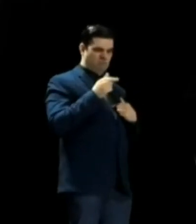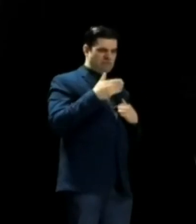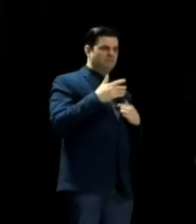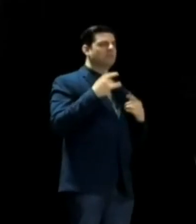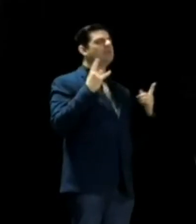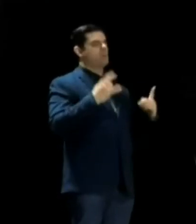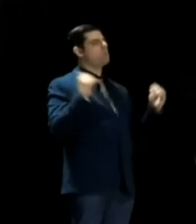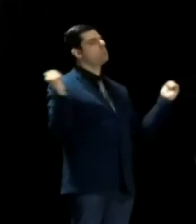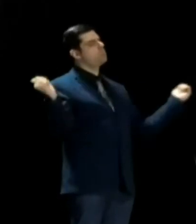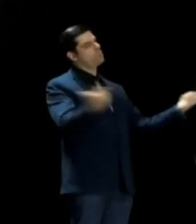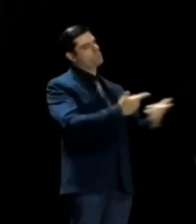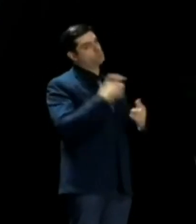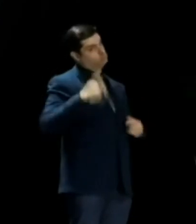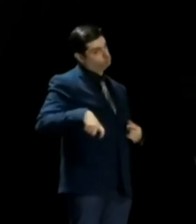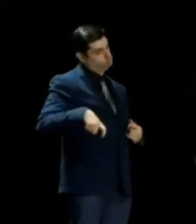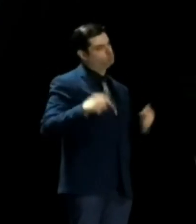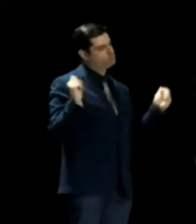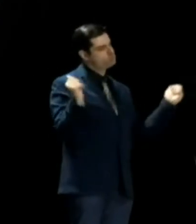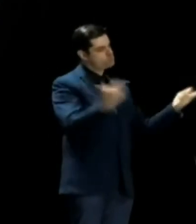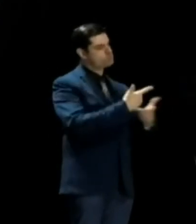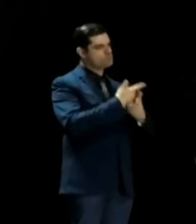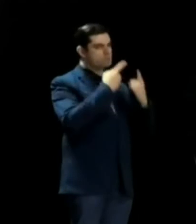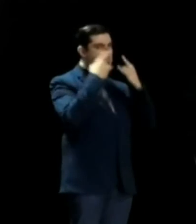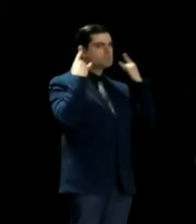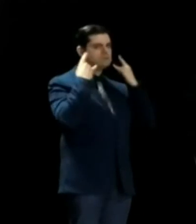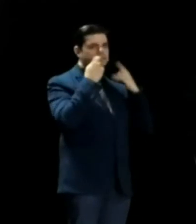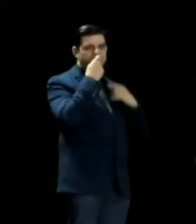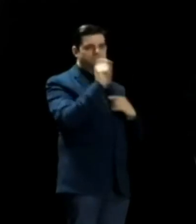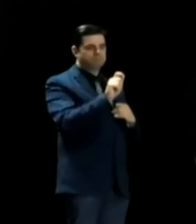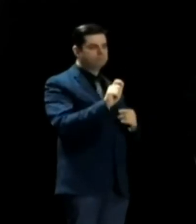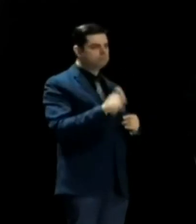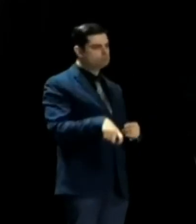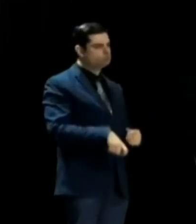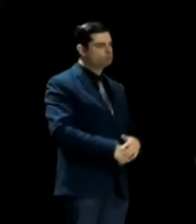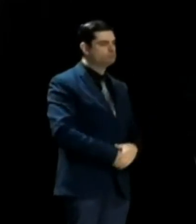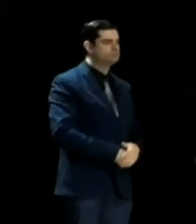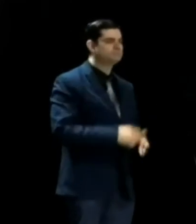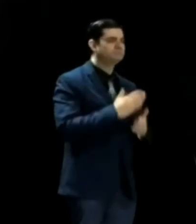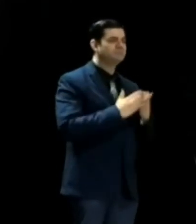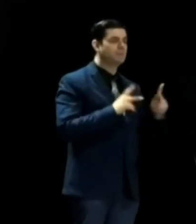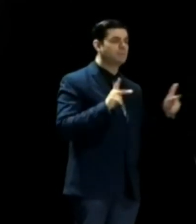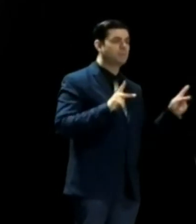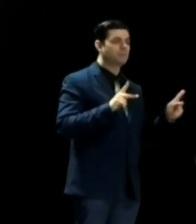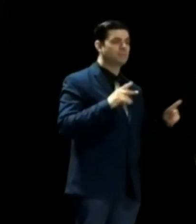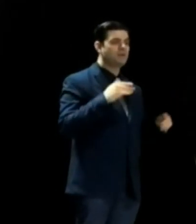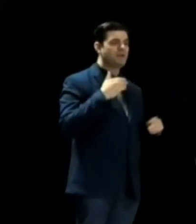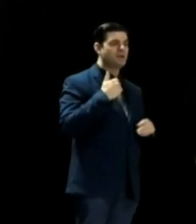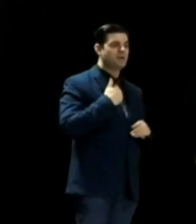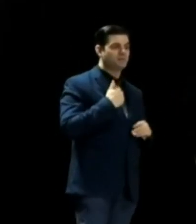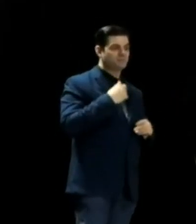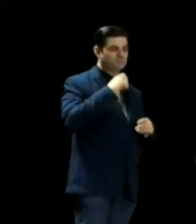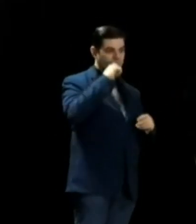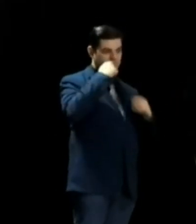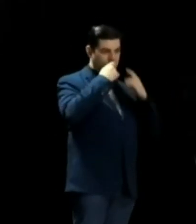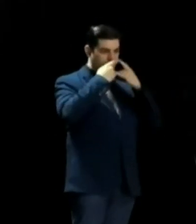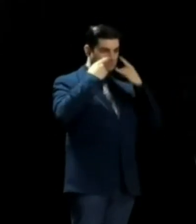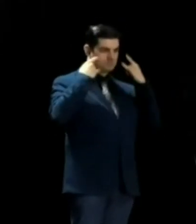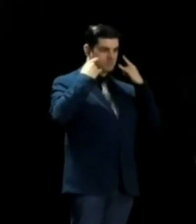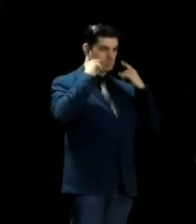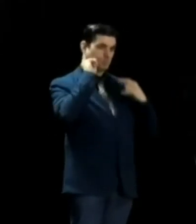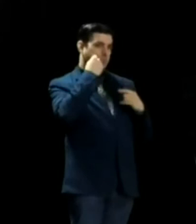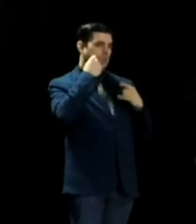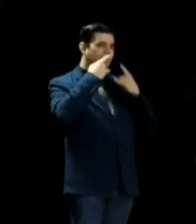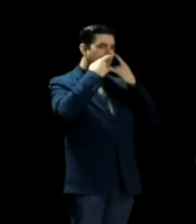some people have really cool masks. So I think everybody's got to do it. And if we can get our hands on a bunch of them, where